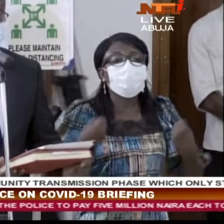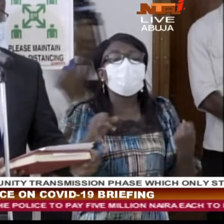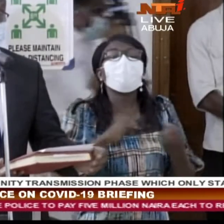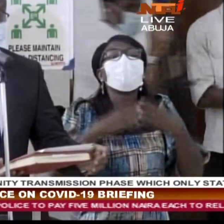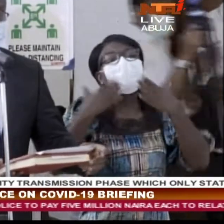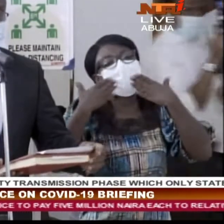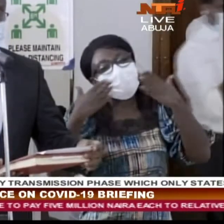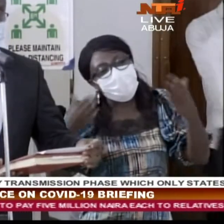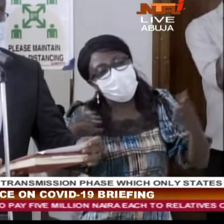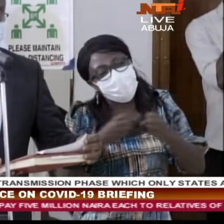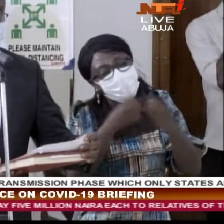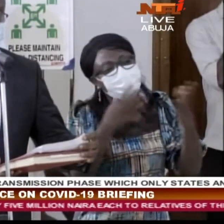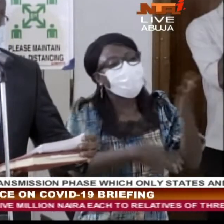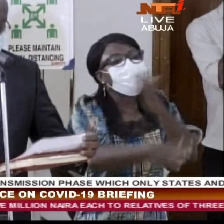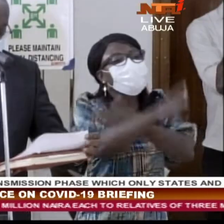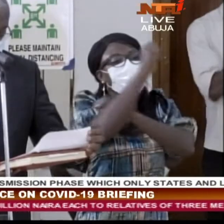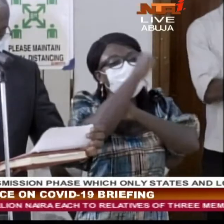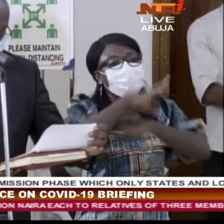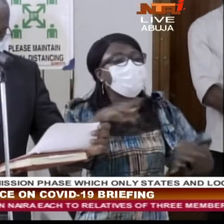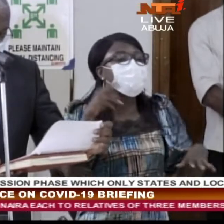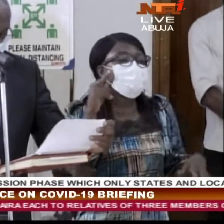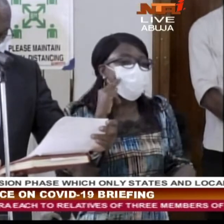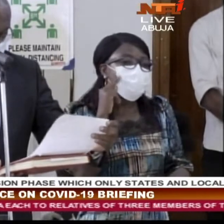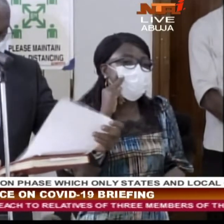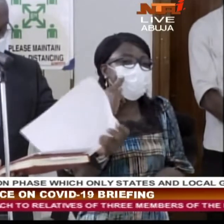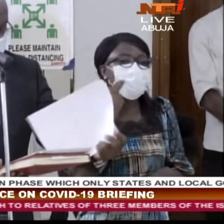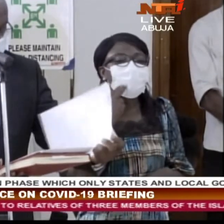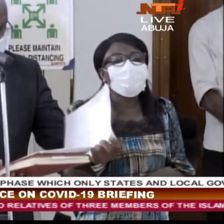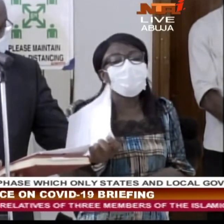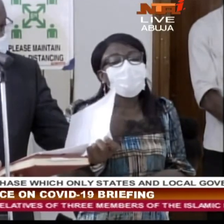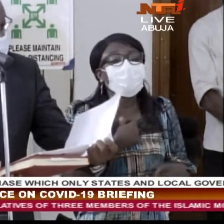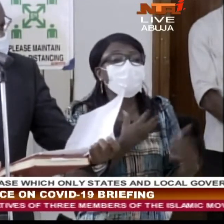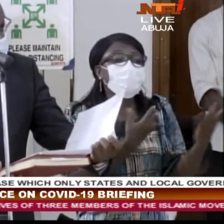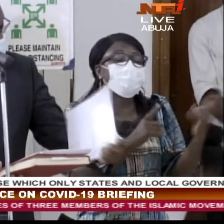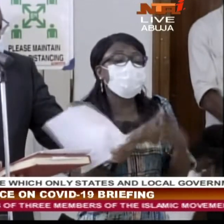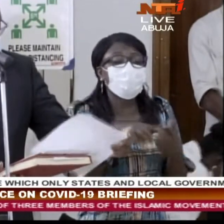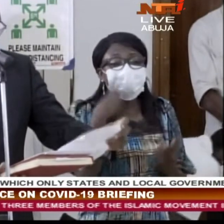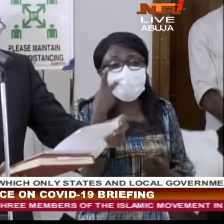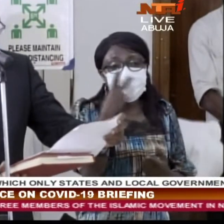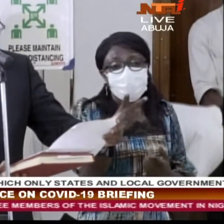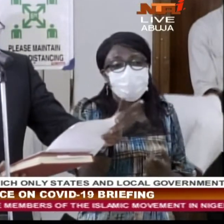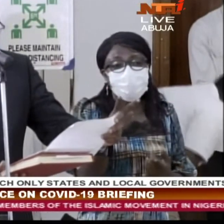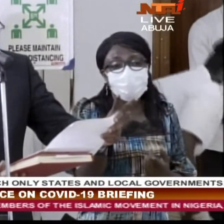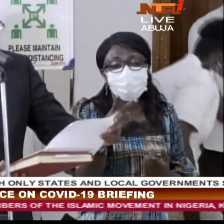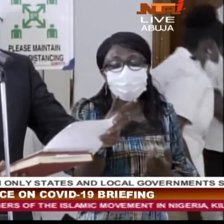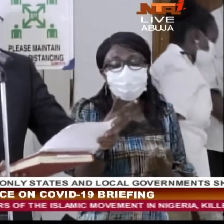you very much. God bless Nigeria. We hope to see you